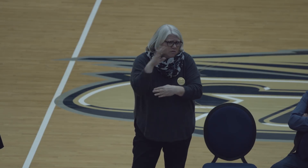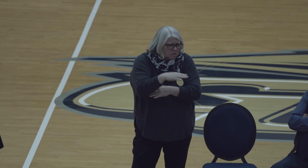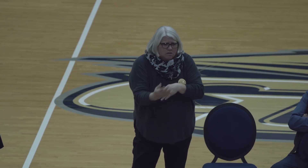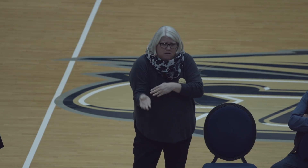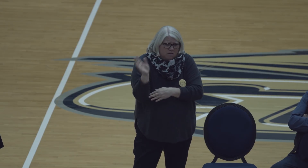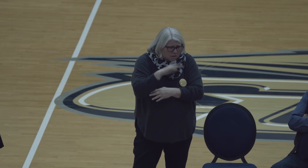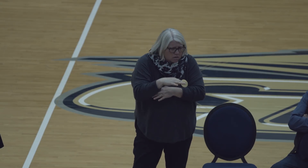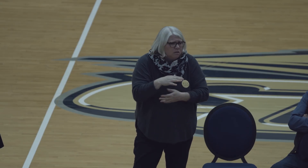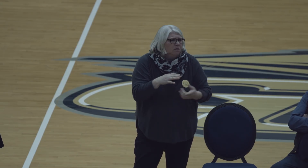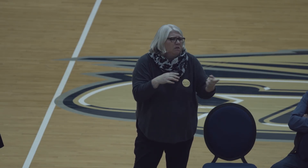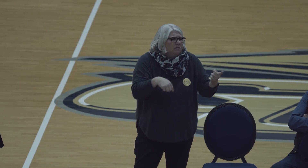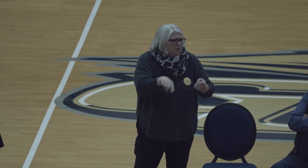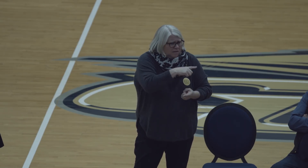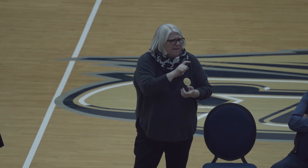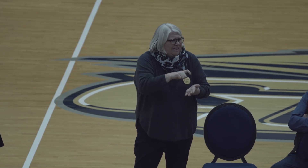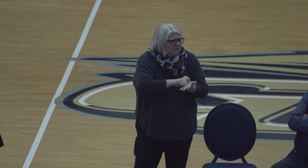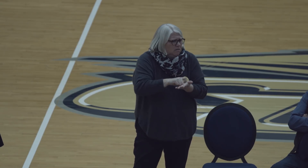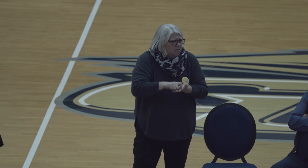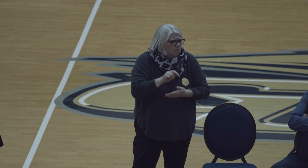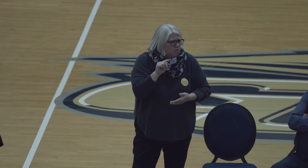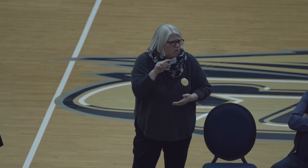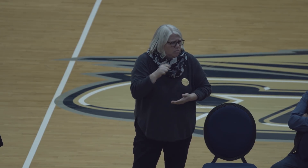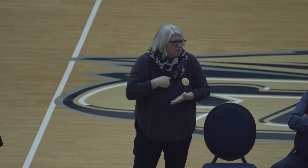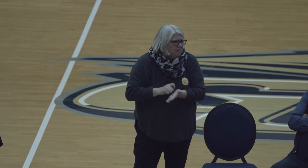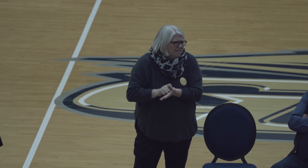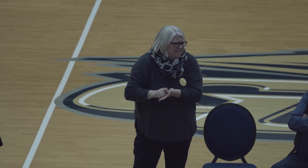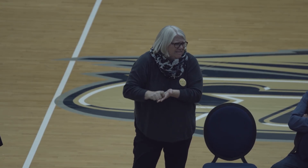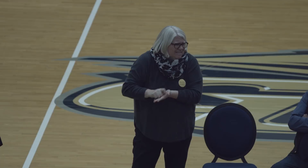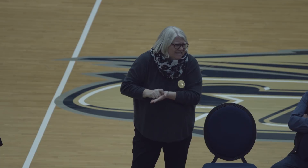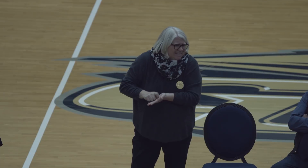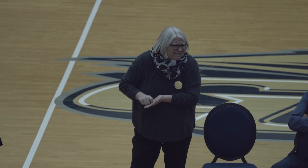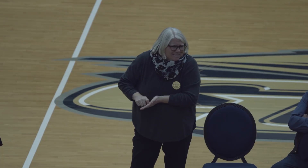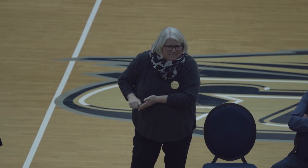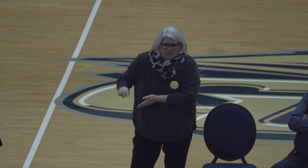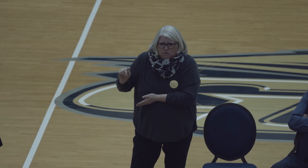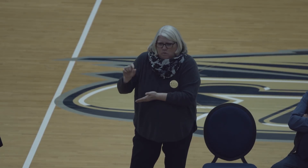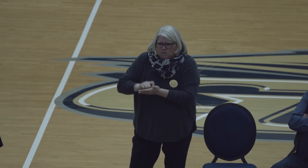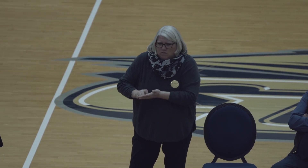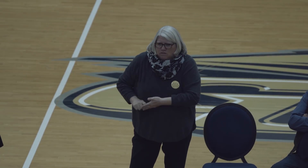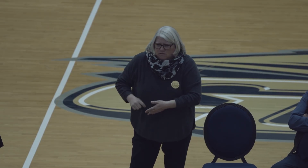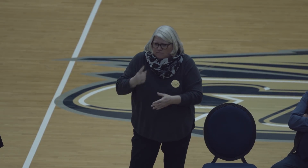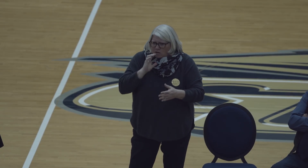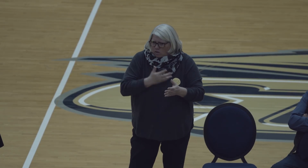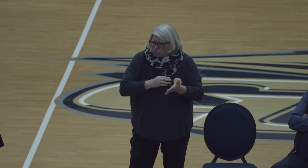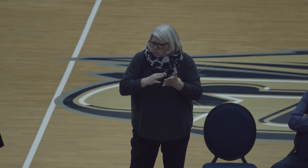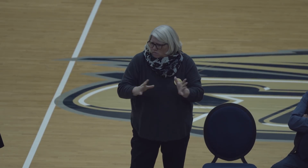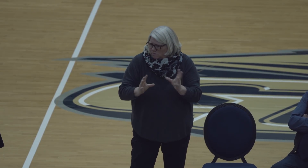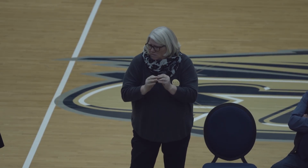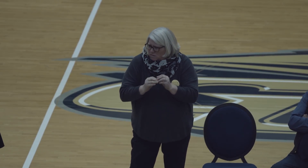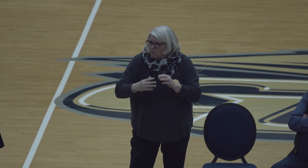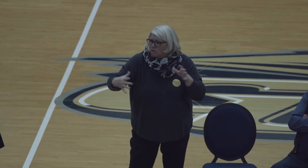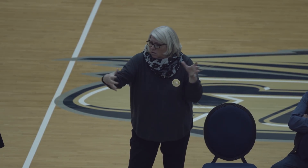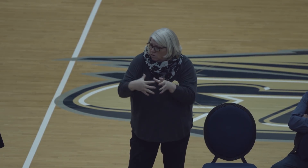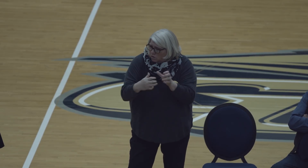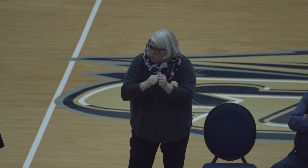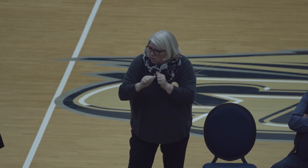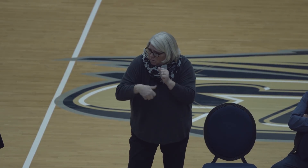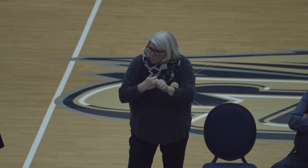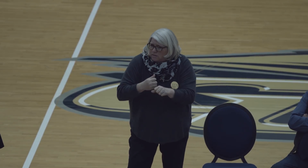sometimes 3 and more a day. And so they needed scribes. So I took notes from many of those meetings. for our student gatherings,